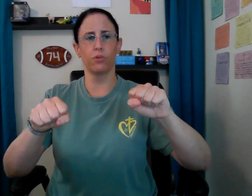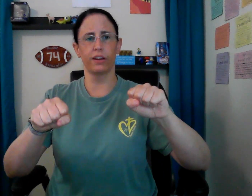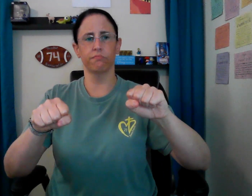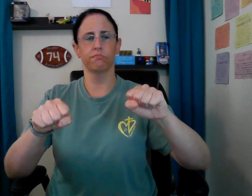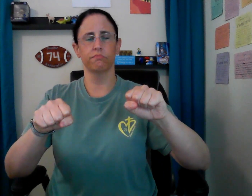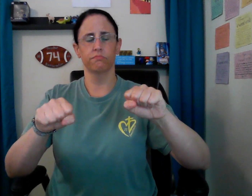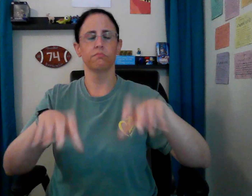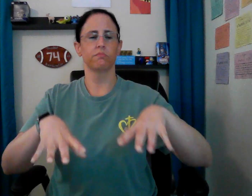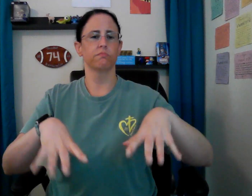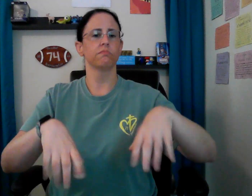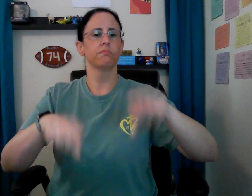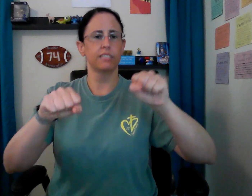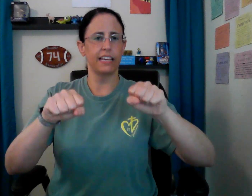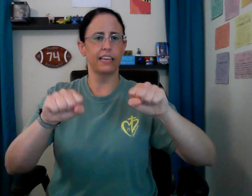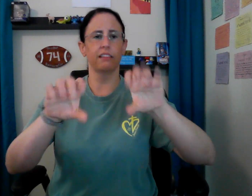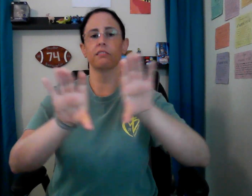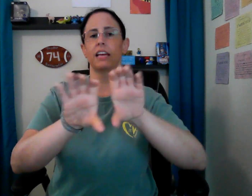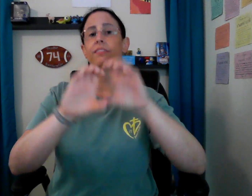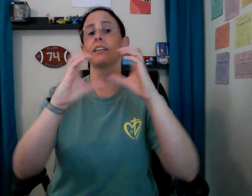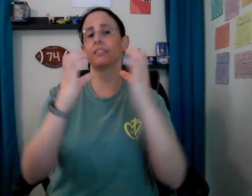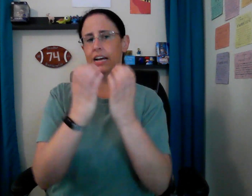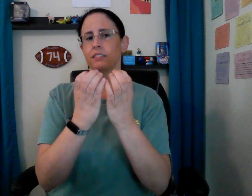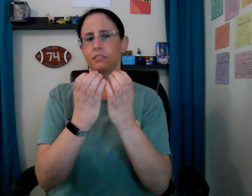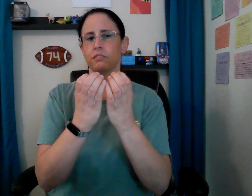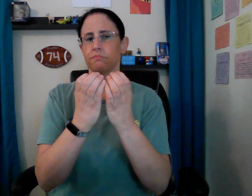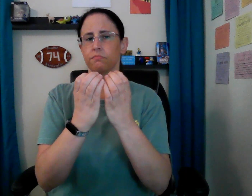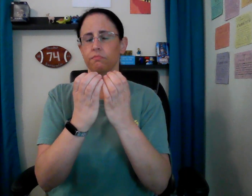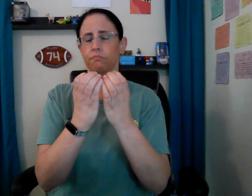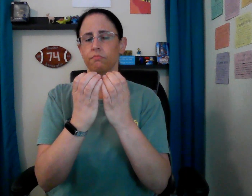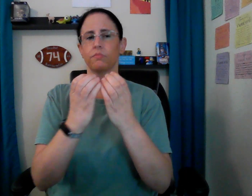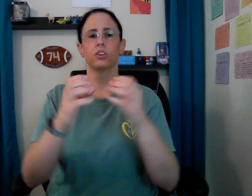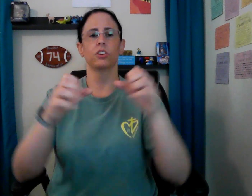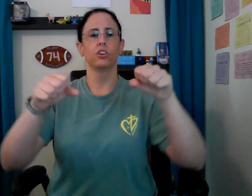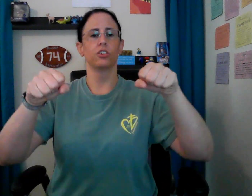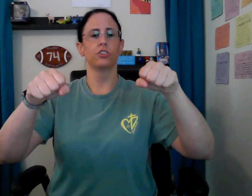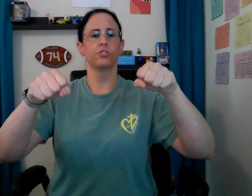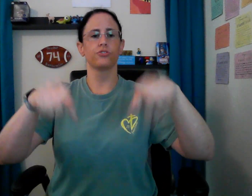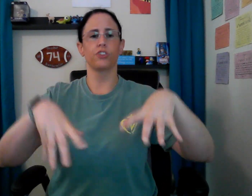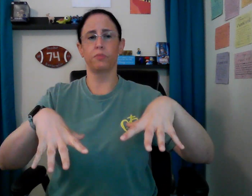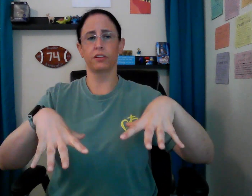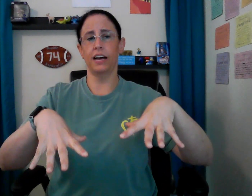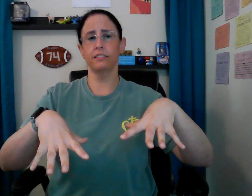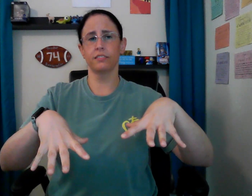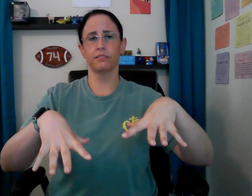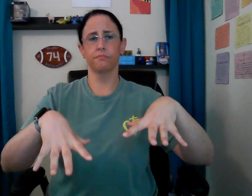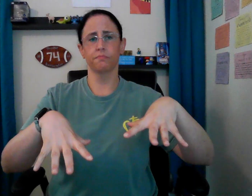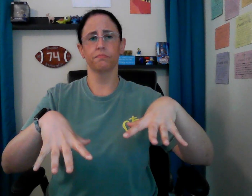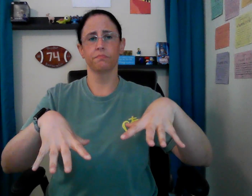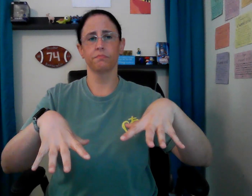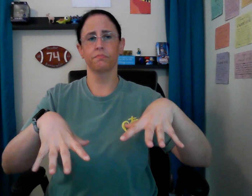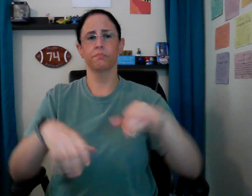showing taking and then class. Drop a class.